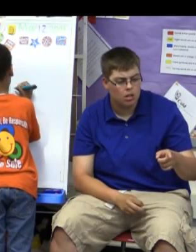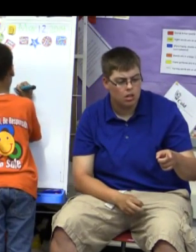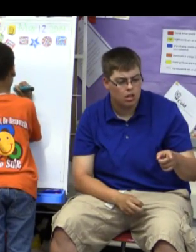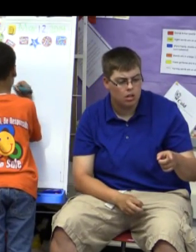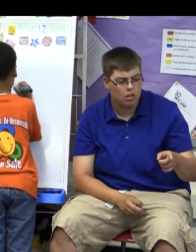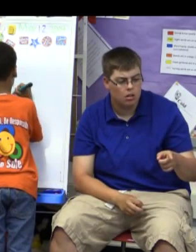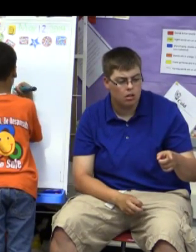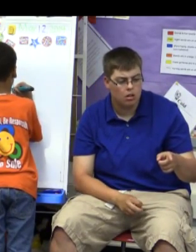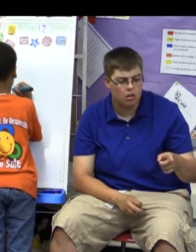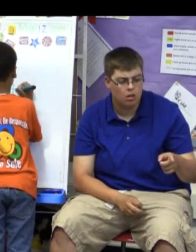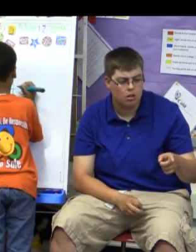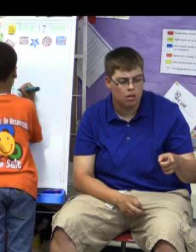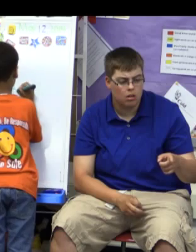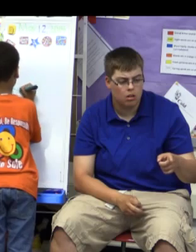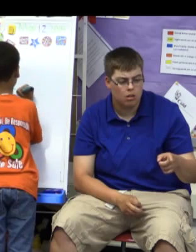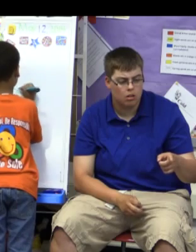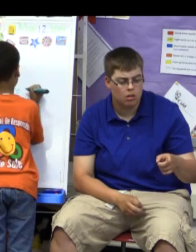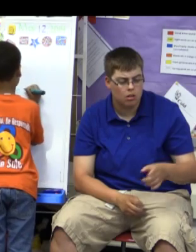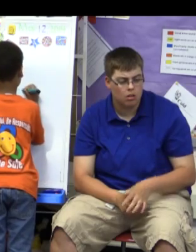Three.